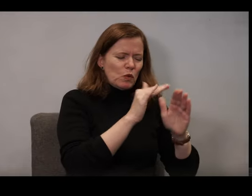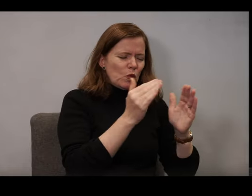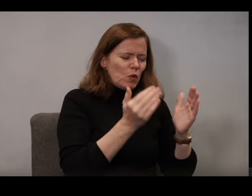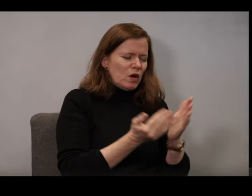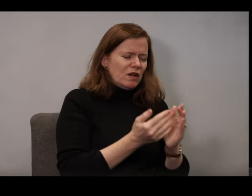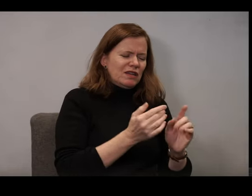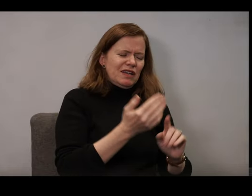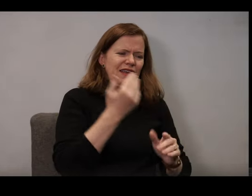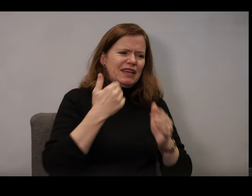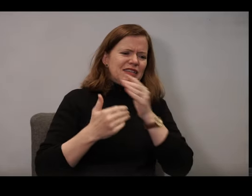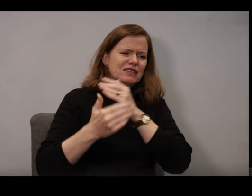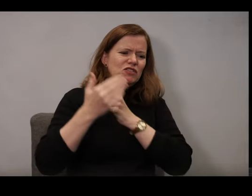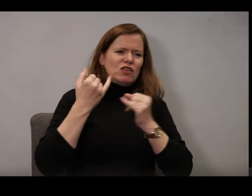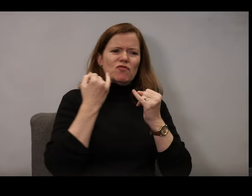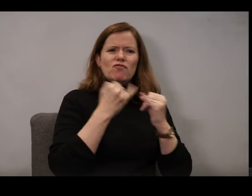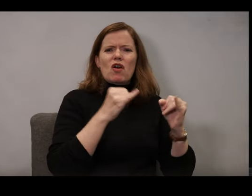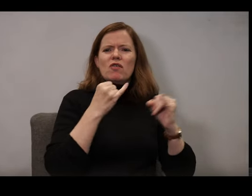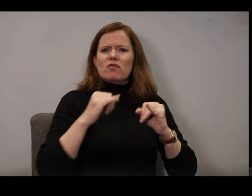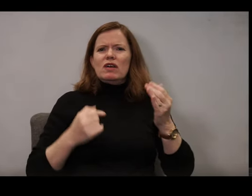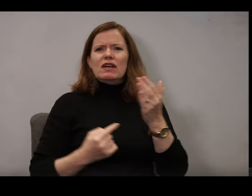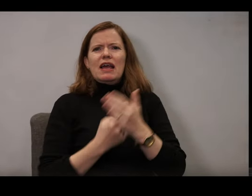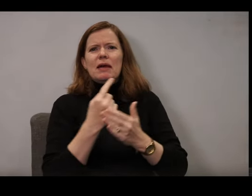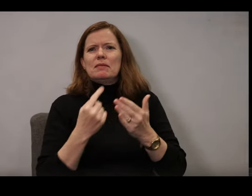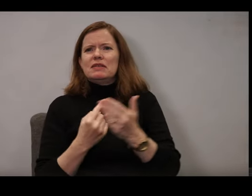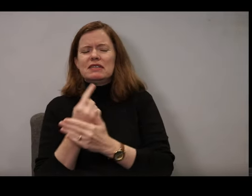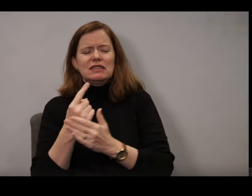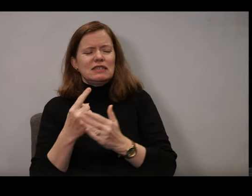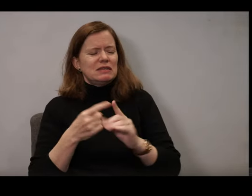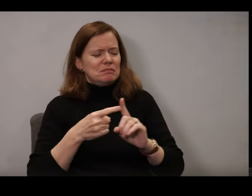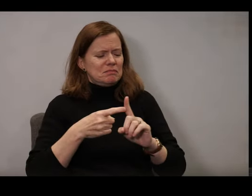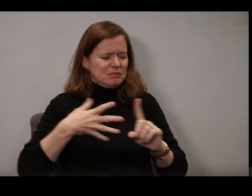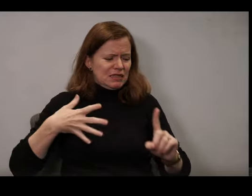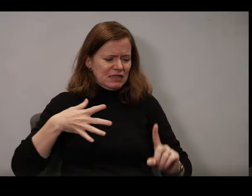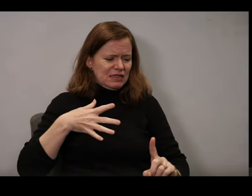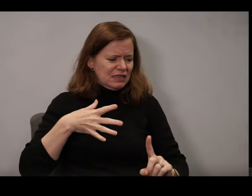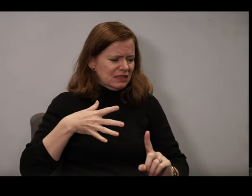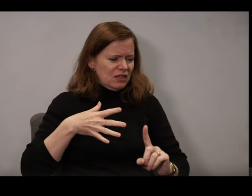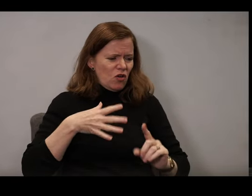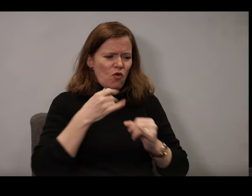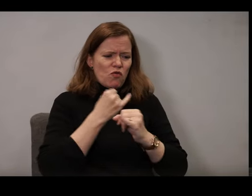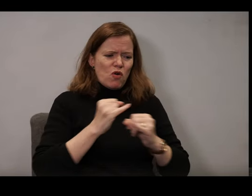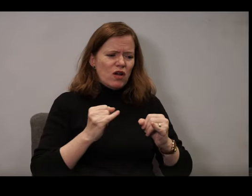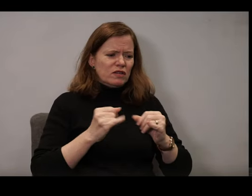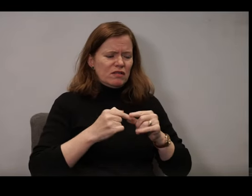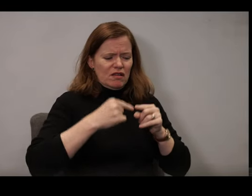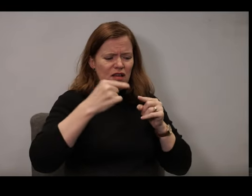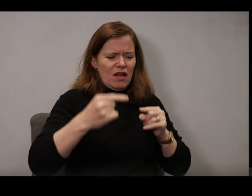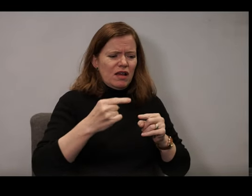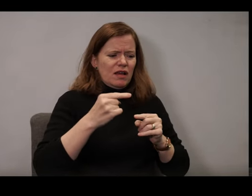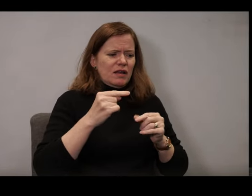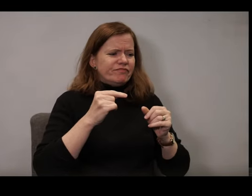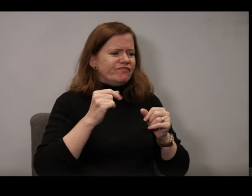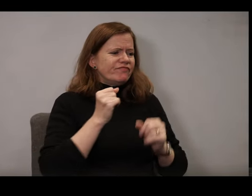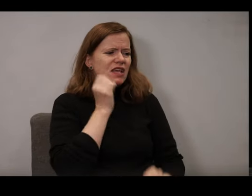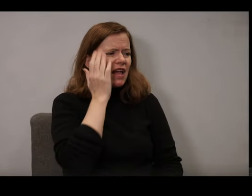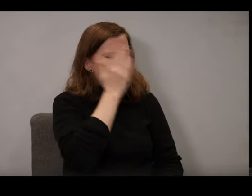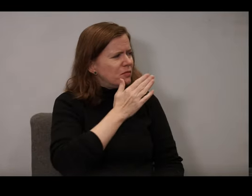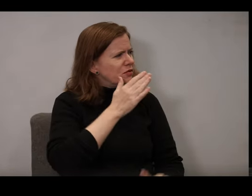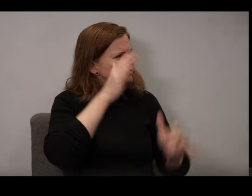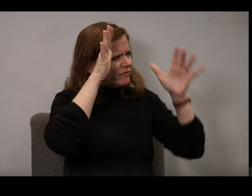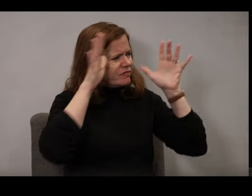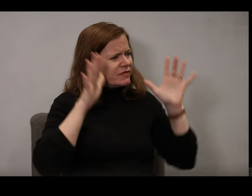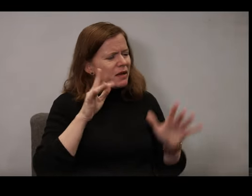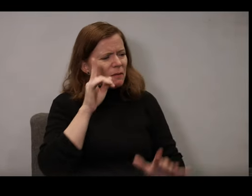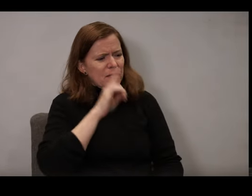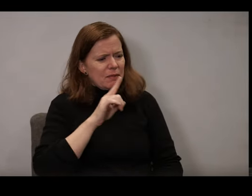history, especially those done against Aboriginal and Torres Strait Islander peoples. Lord, please heal